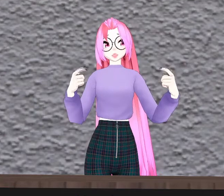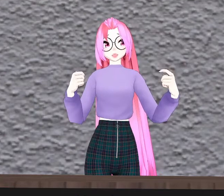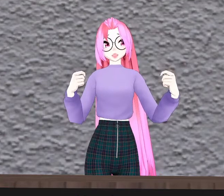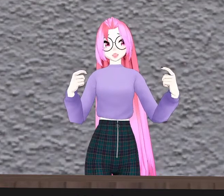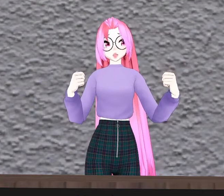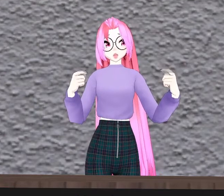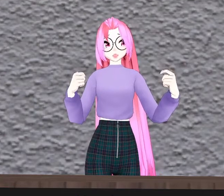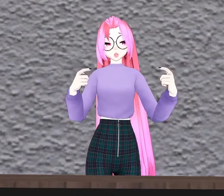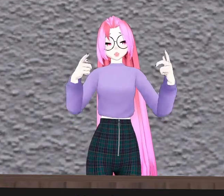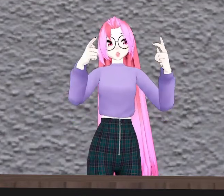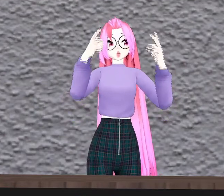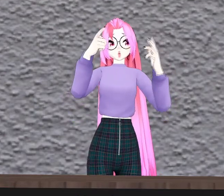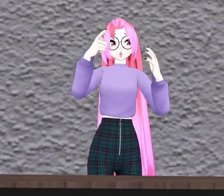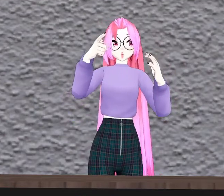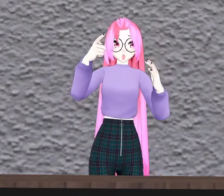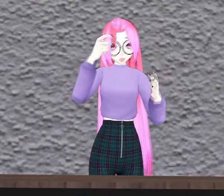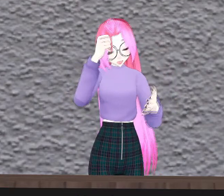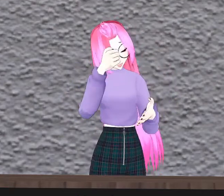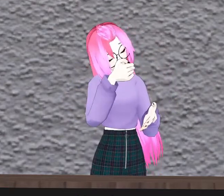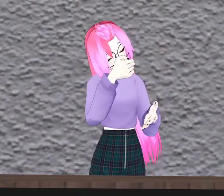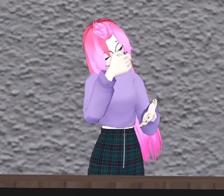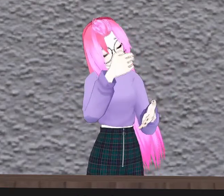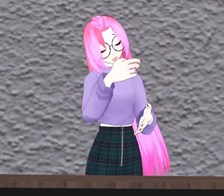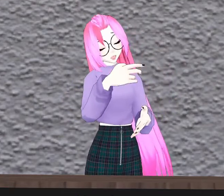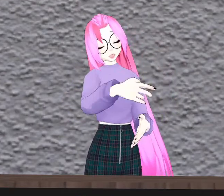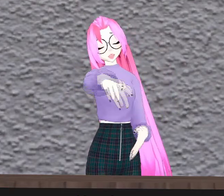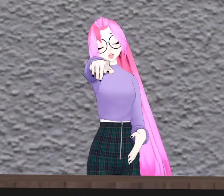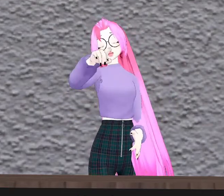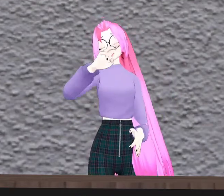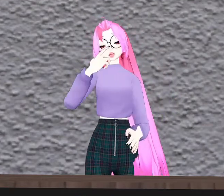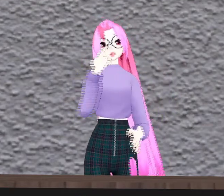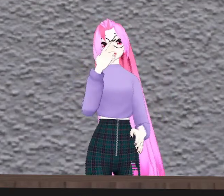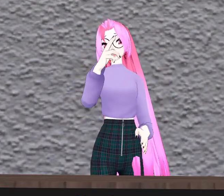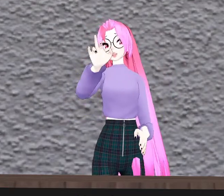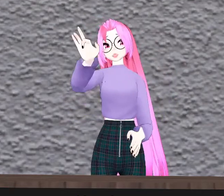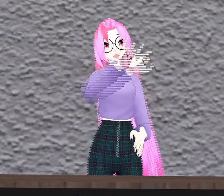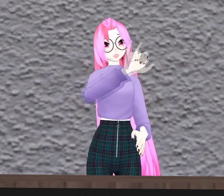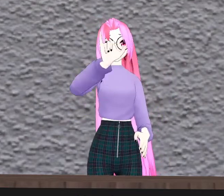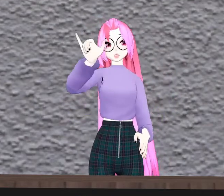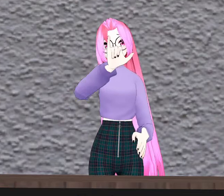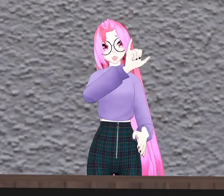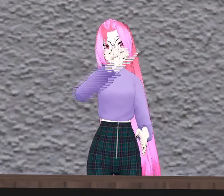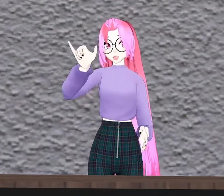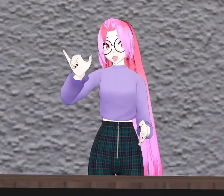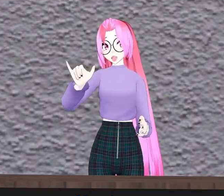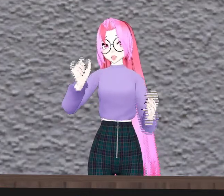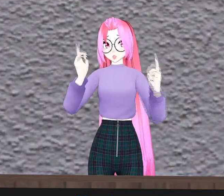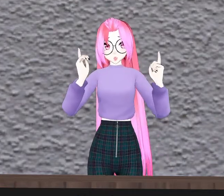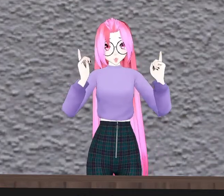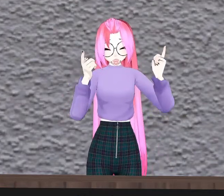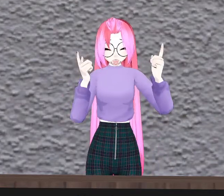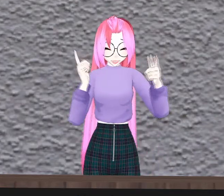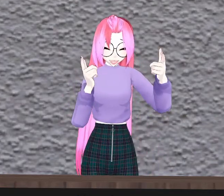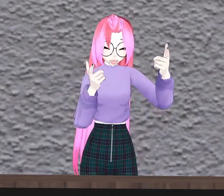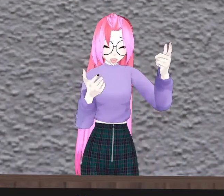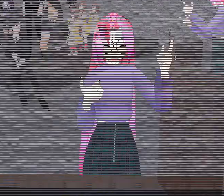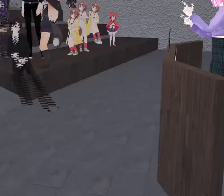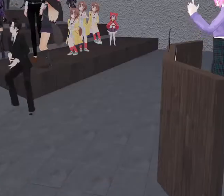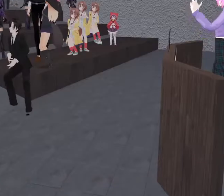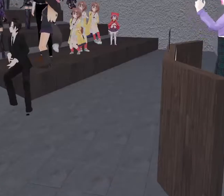Anything at all? Woo! It's rock, paper, scissors time! I saw you guys at the same exact time. Let's go! Woo!